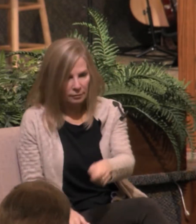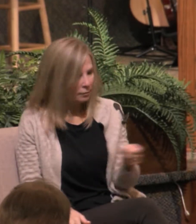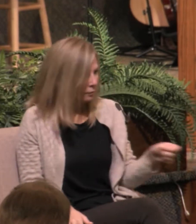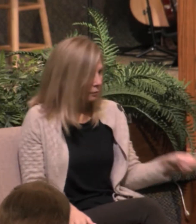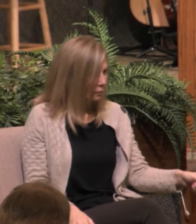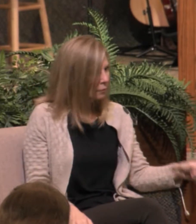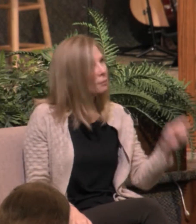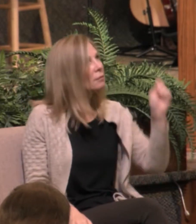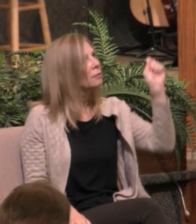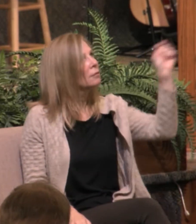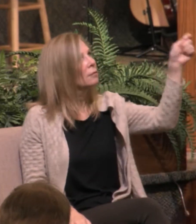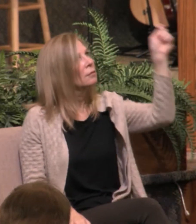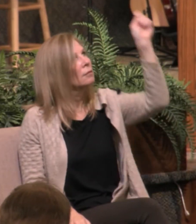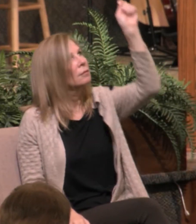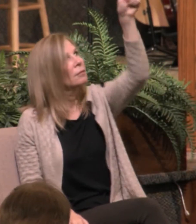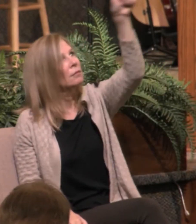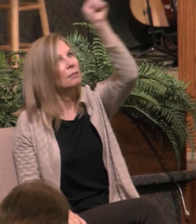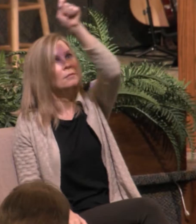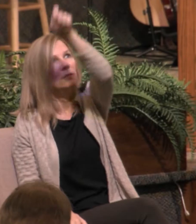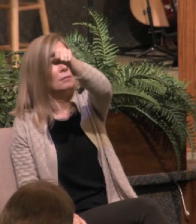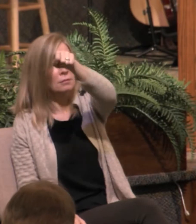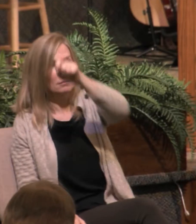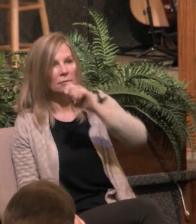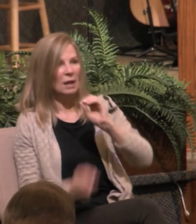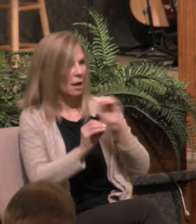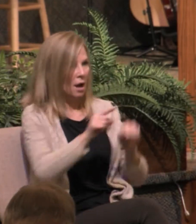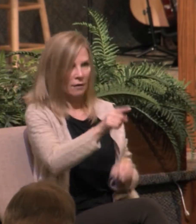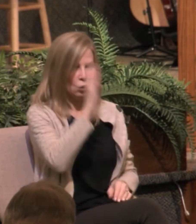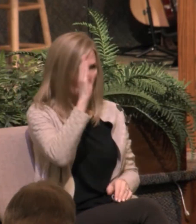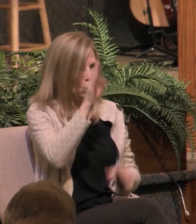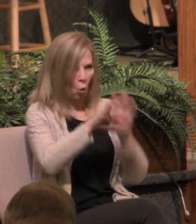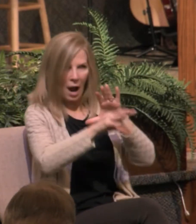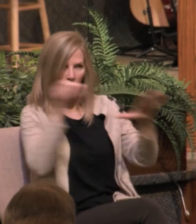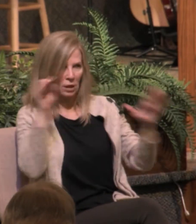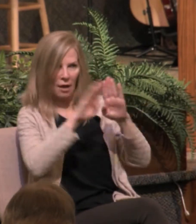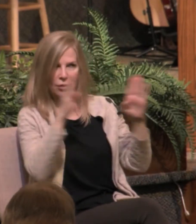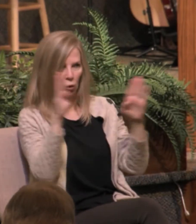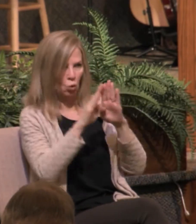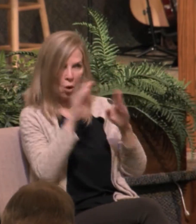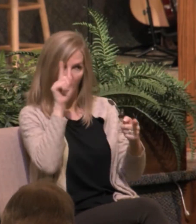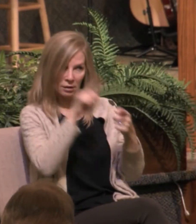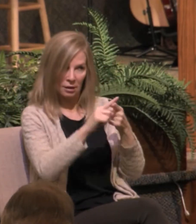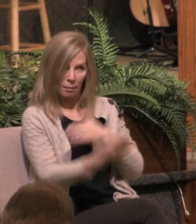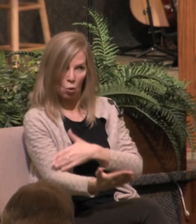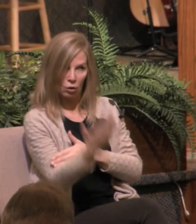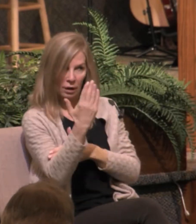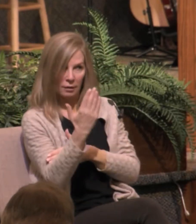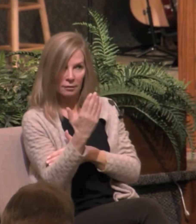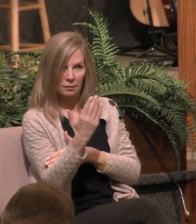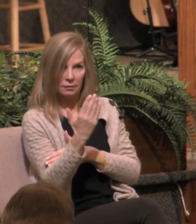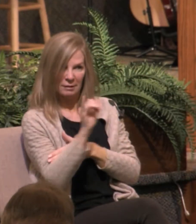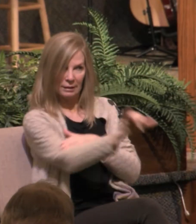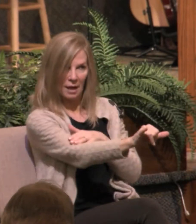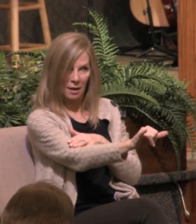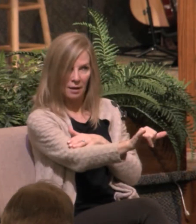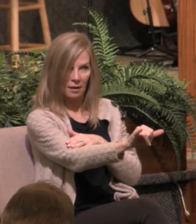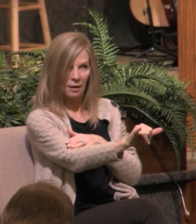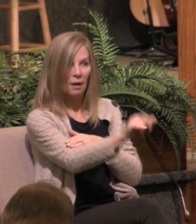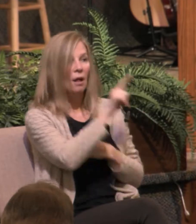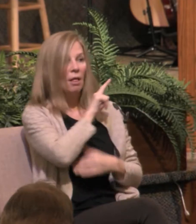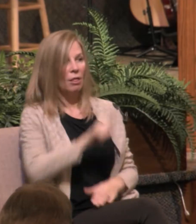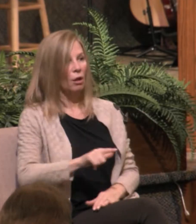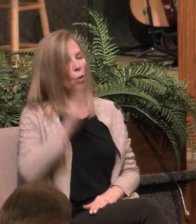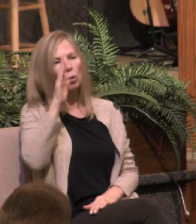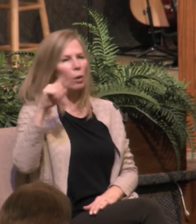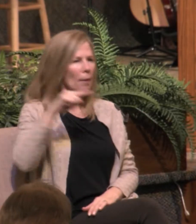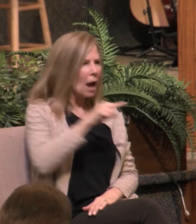is in the basin to the lintel and the two doorposts, and none of you shall go outside the door of his house until morning. For the Lord will pass through to